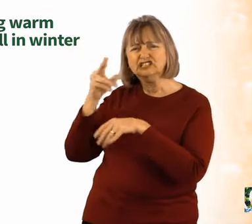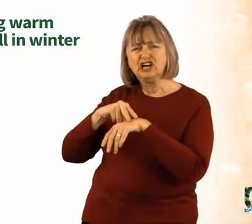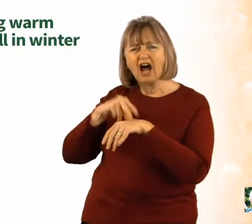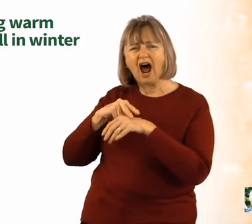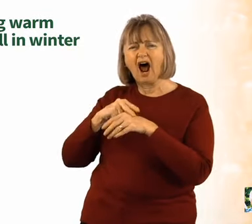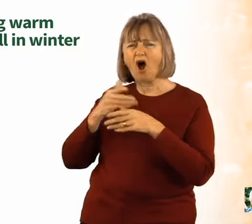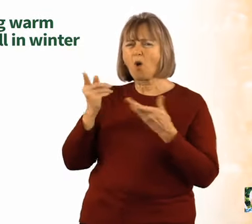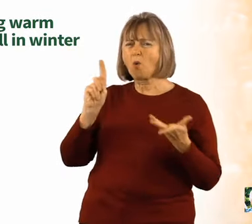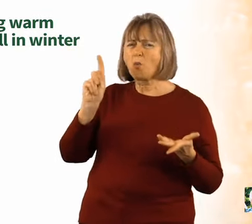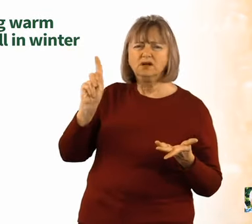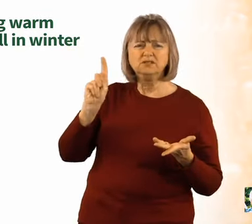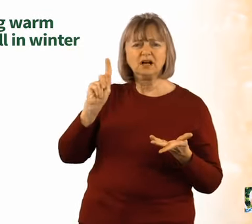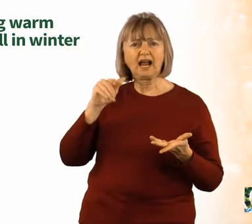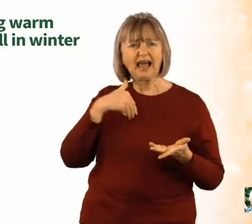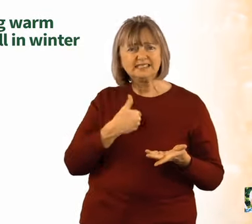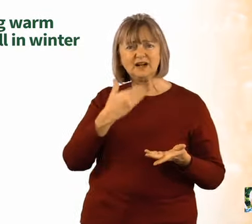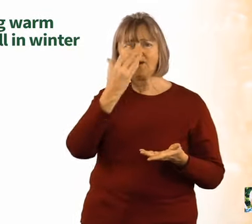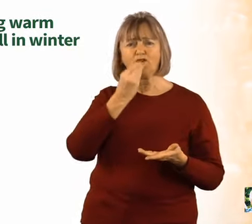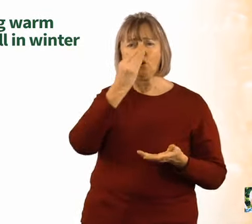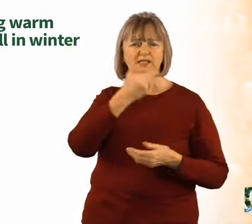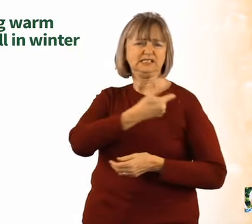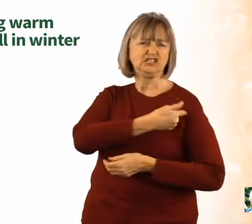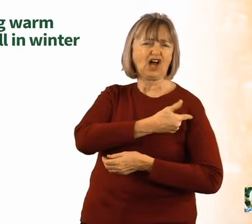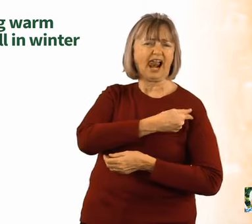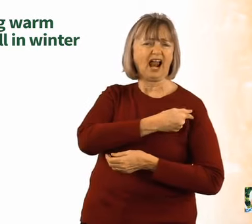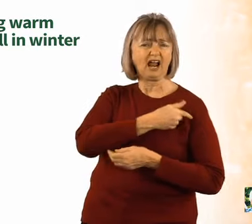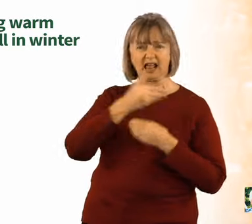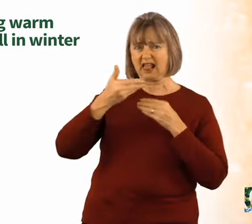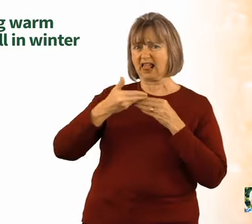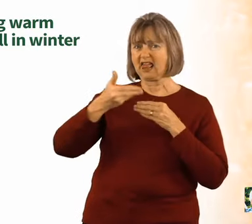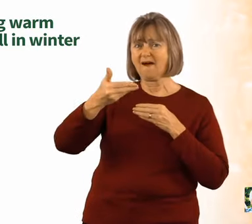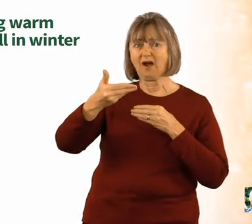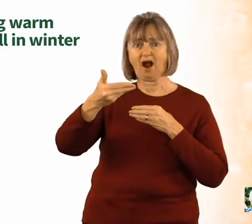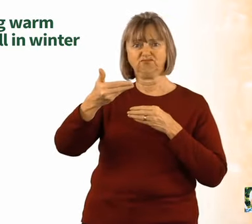See your doctor about influenza vaccination each autumn.